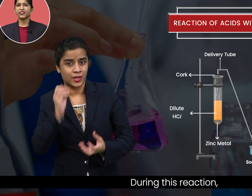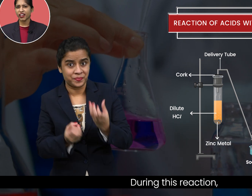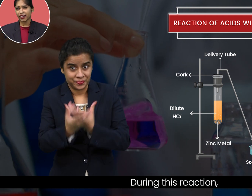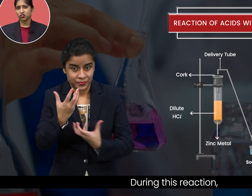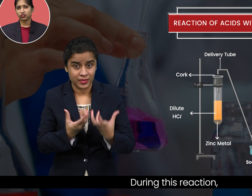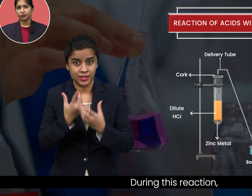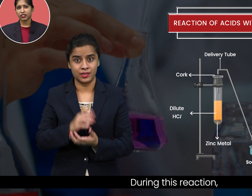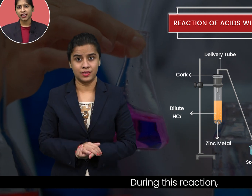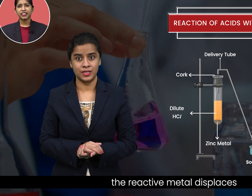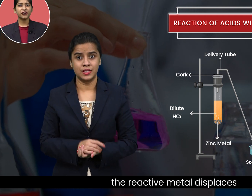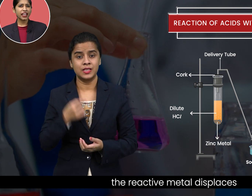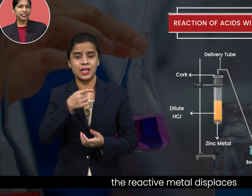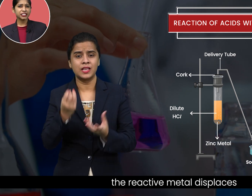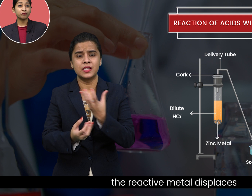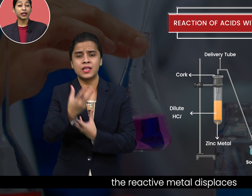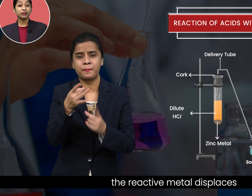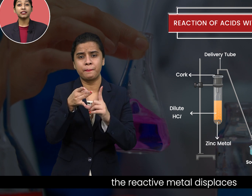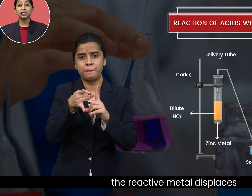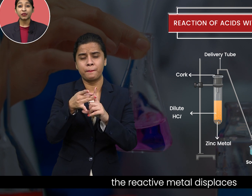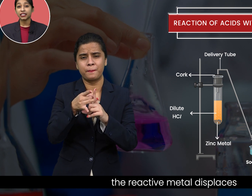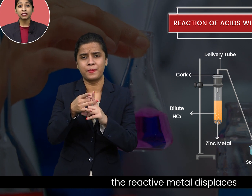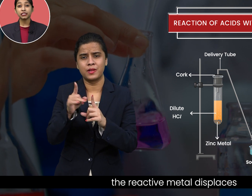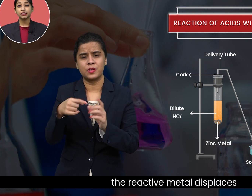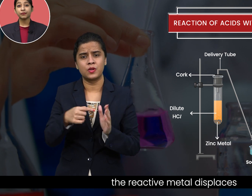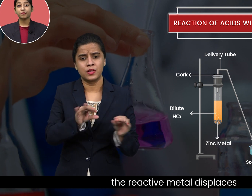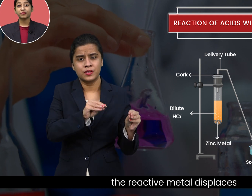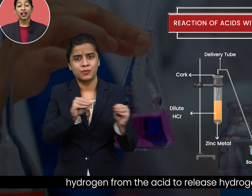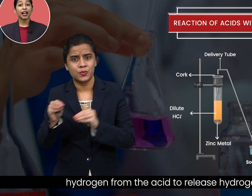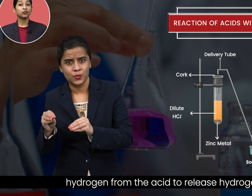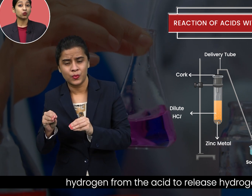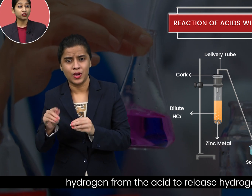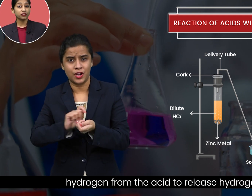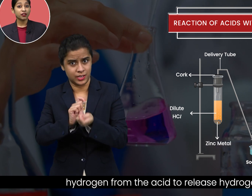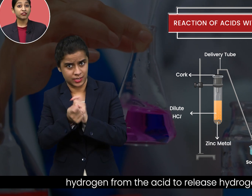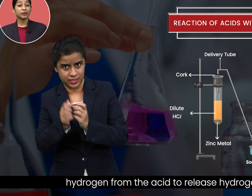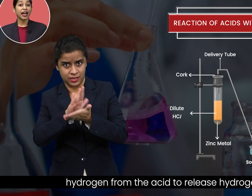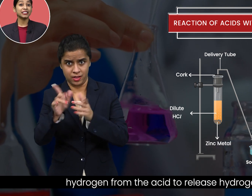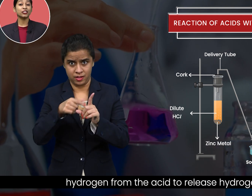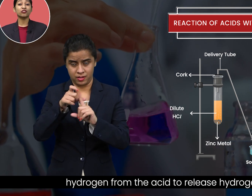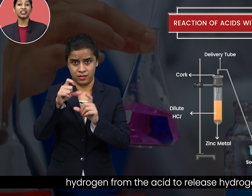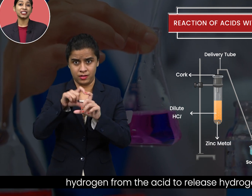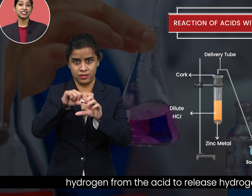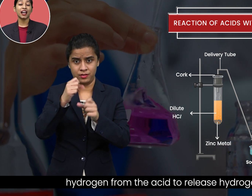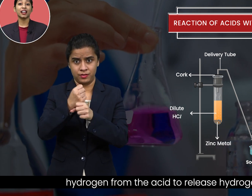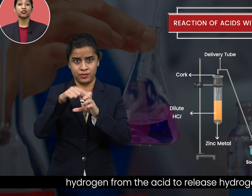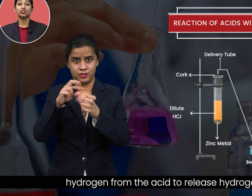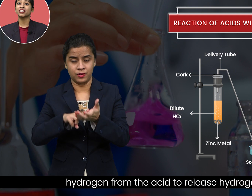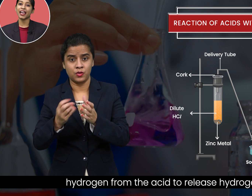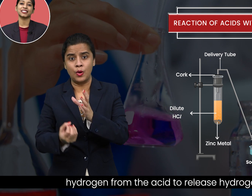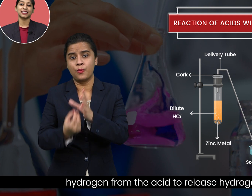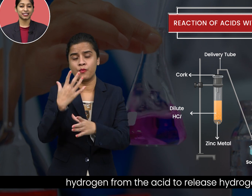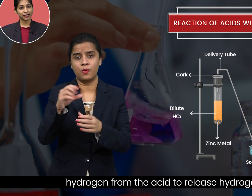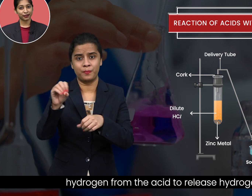During this reaction, the reactive metal displaces hydrogen from the acid to release